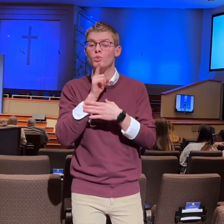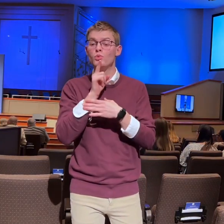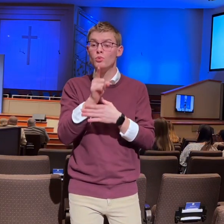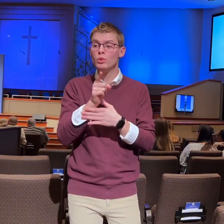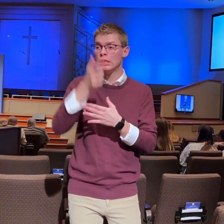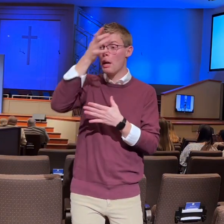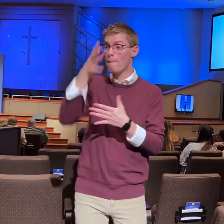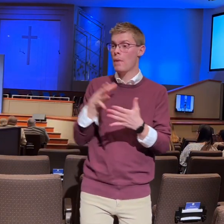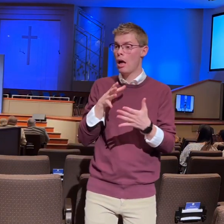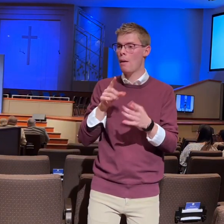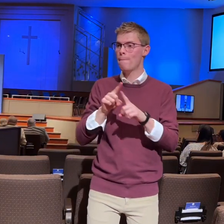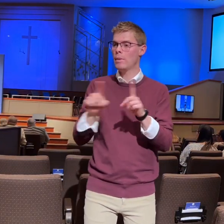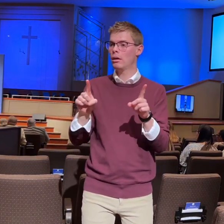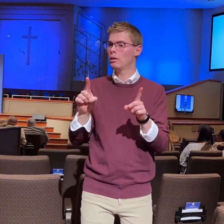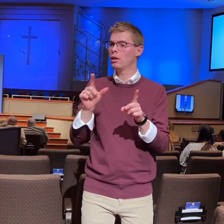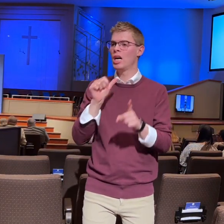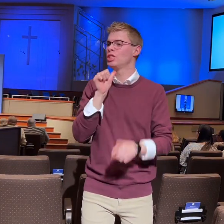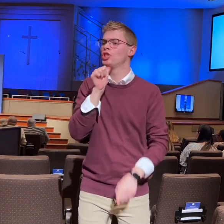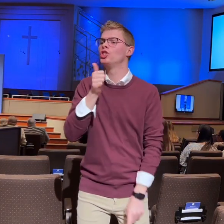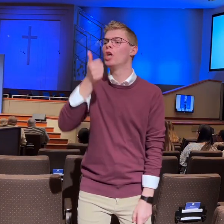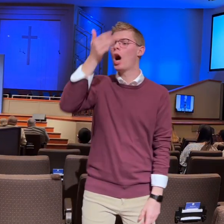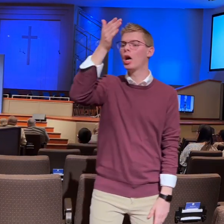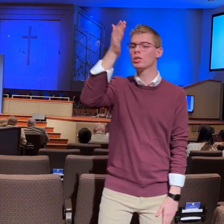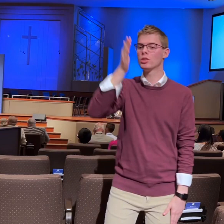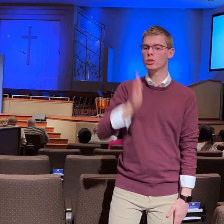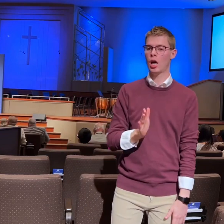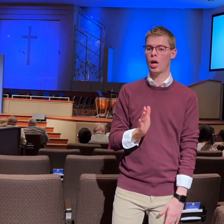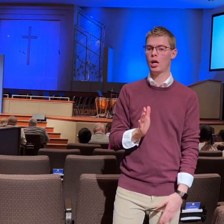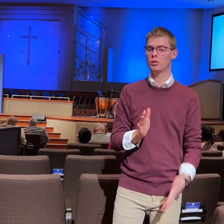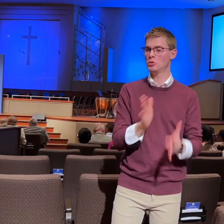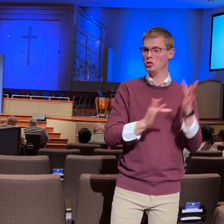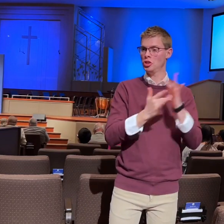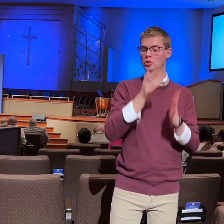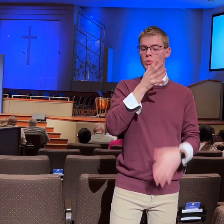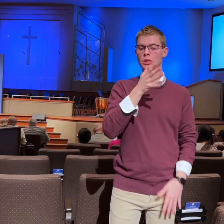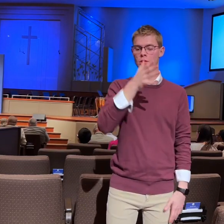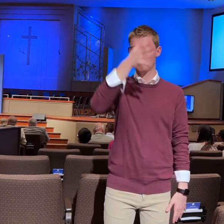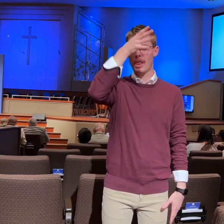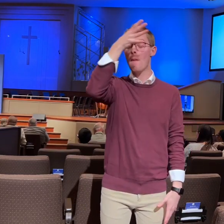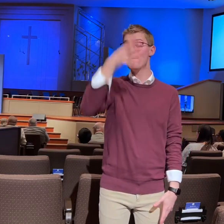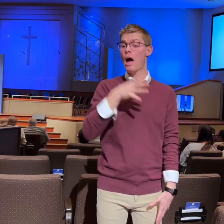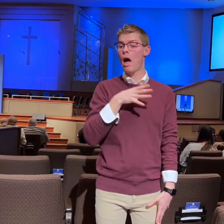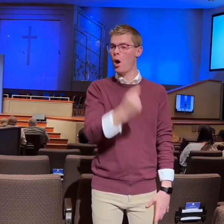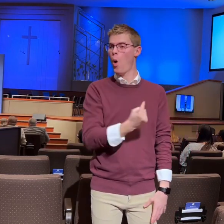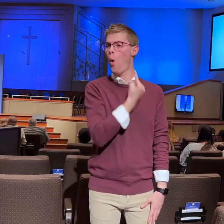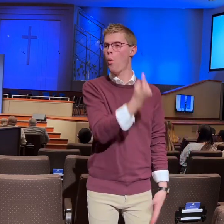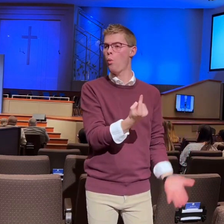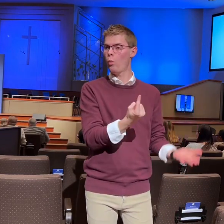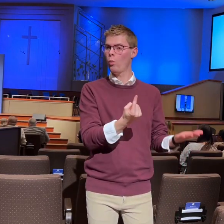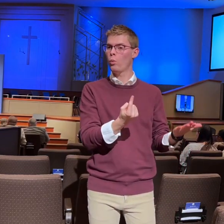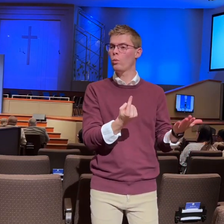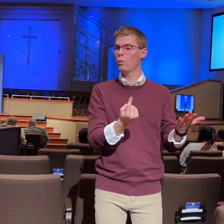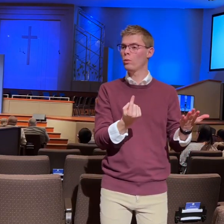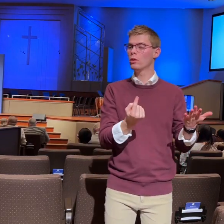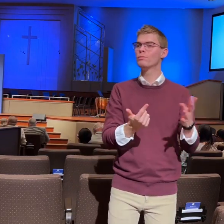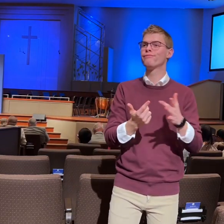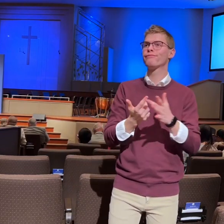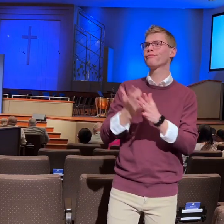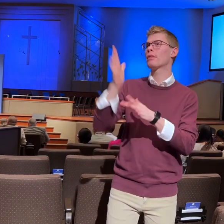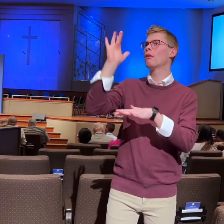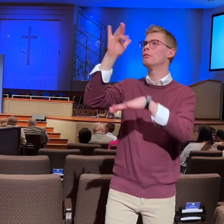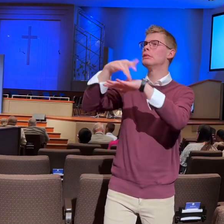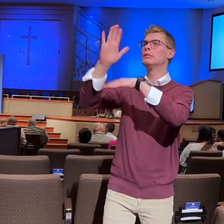in that way. That God was only reachable, according to the Gnostics, through a hierarchy of angels. And